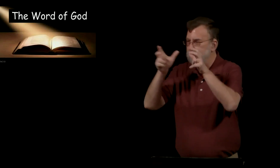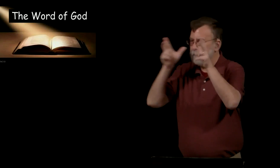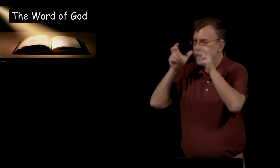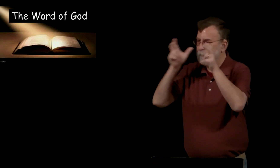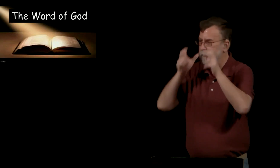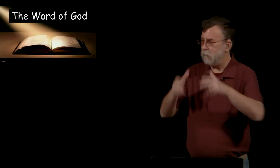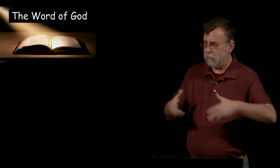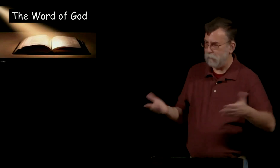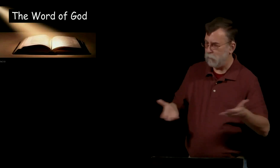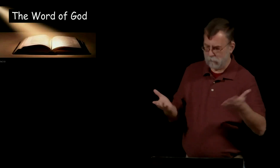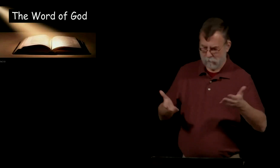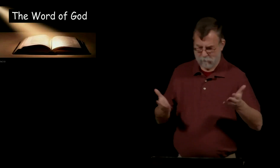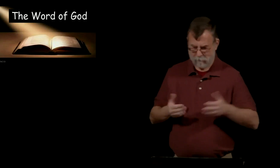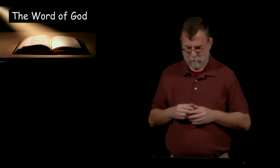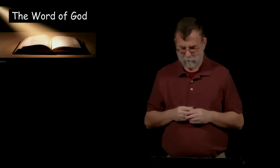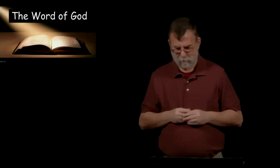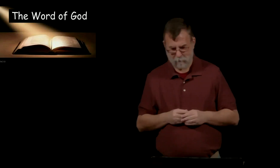And today we'll receive a message.